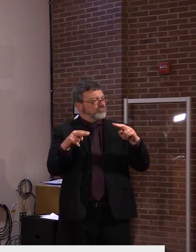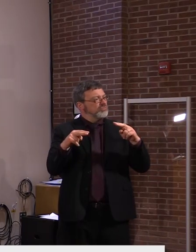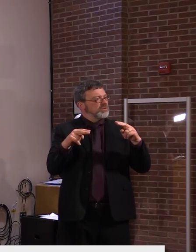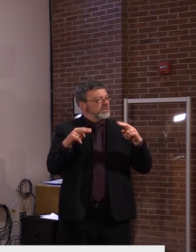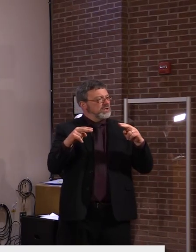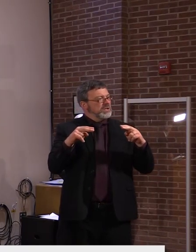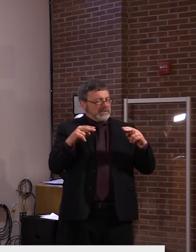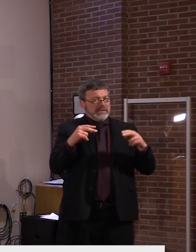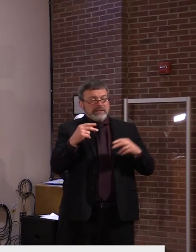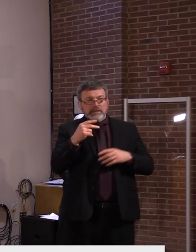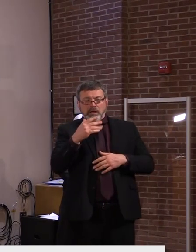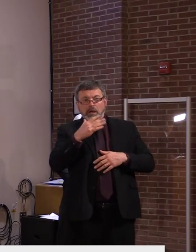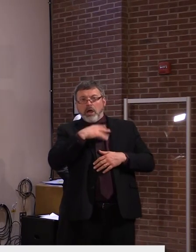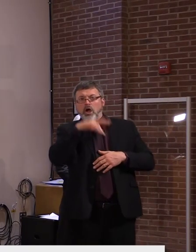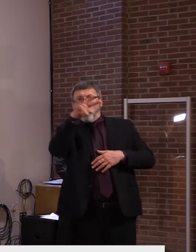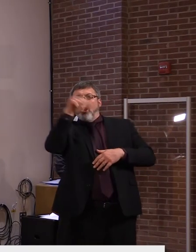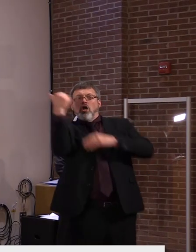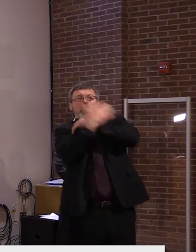counterproductive.